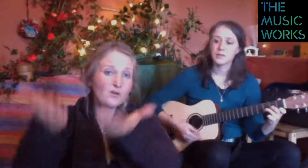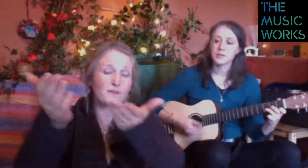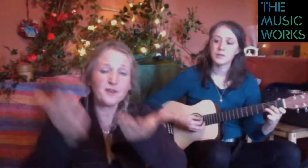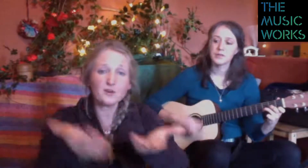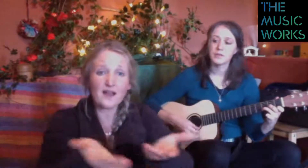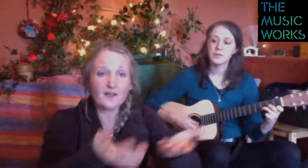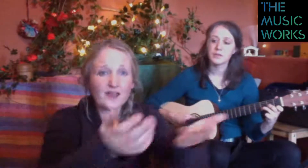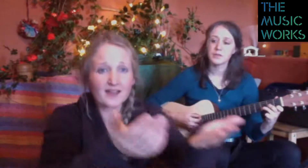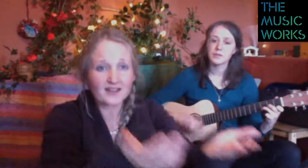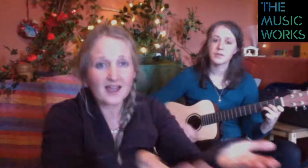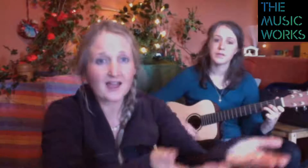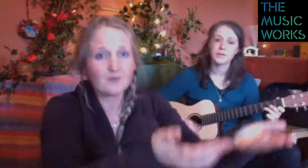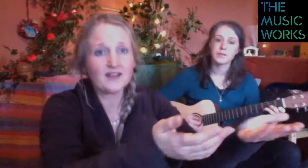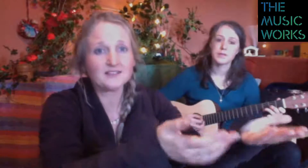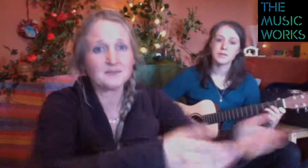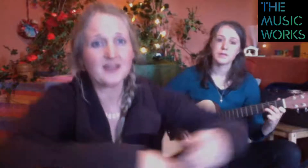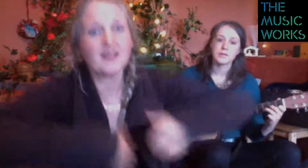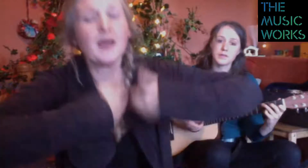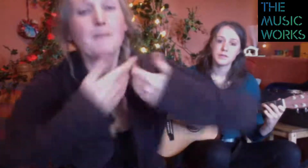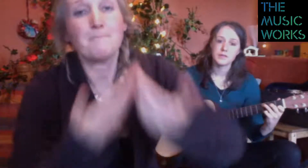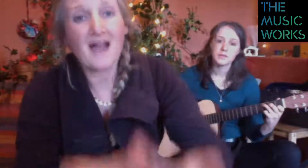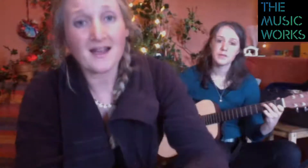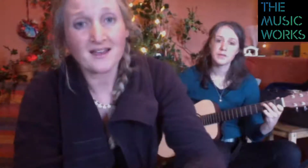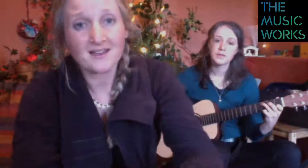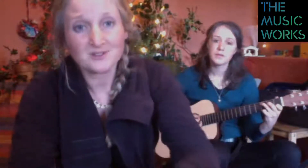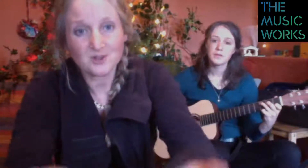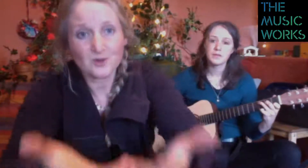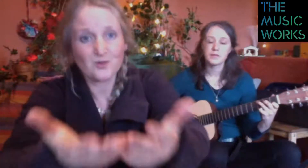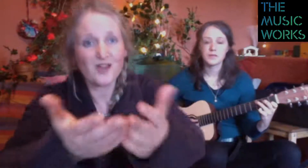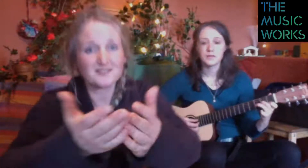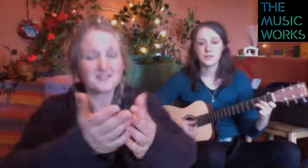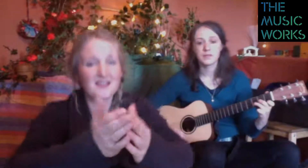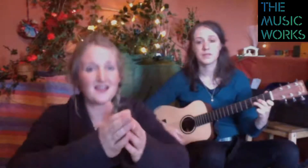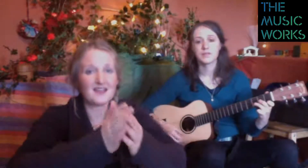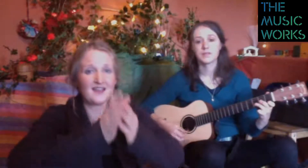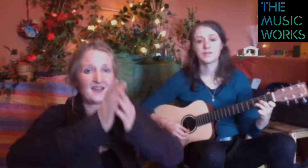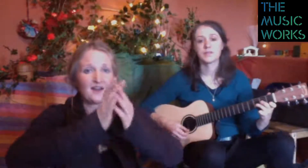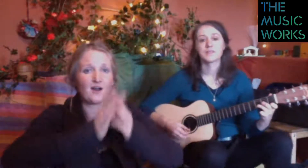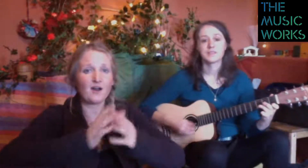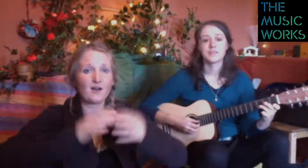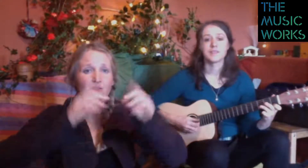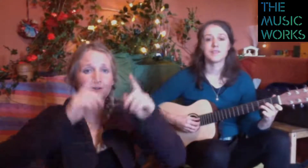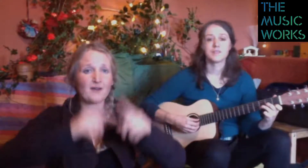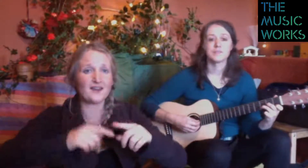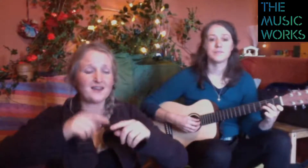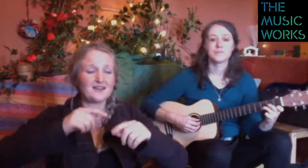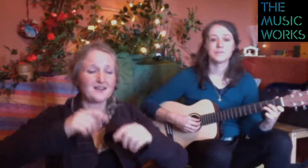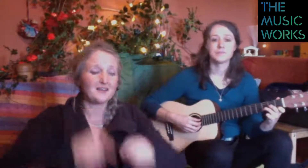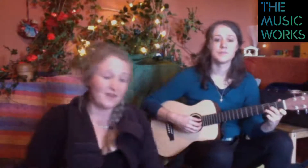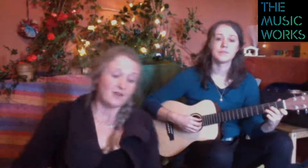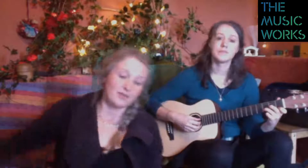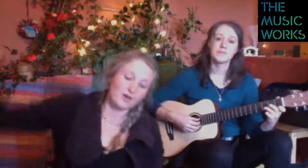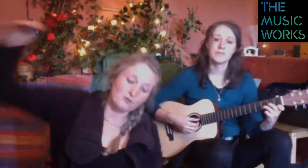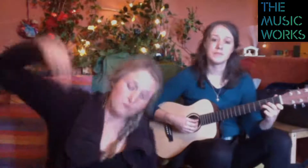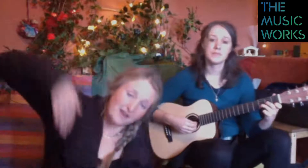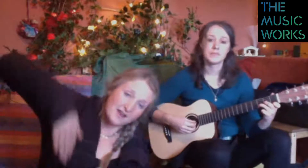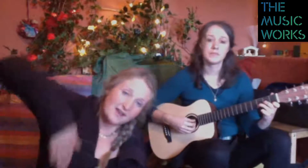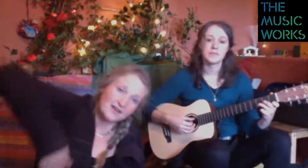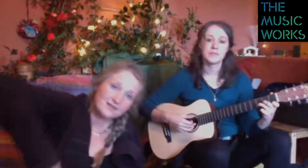the ground that carries me, back to the sea. Are you ready? The